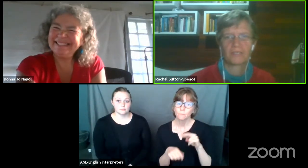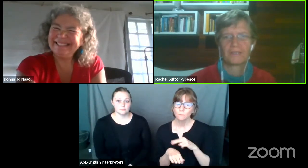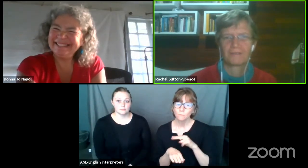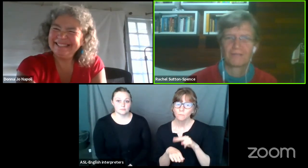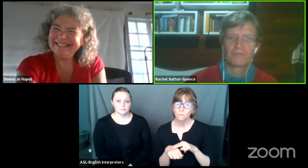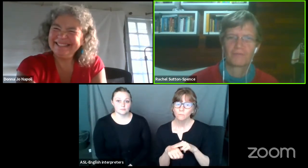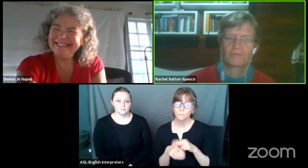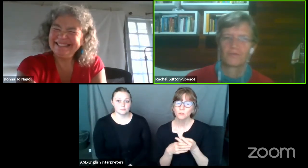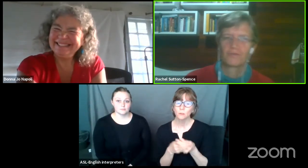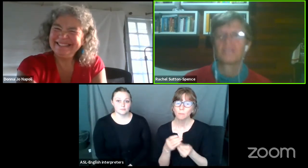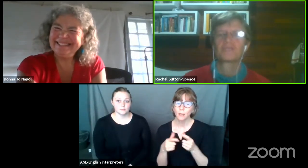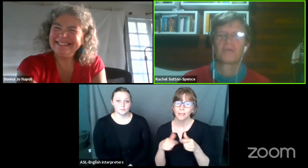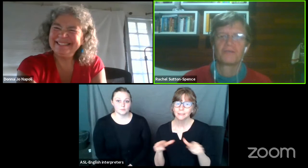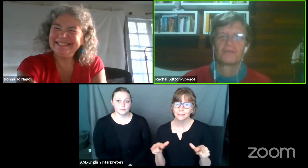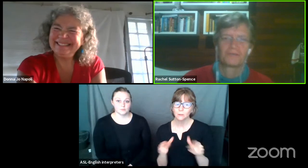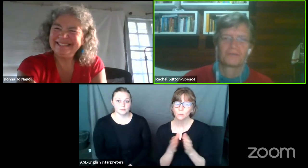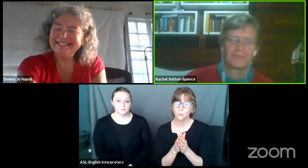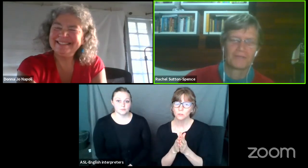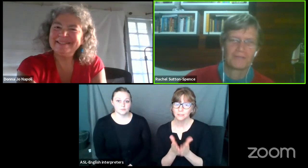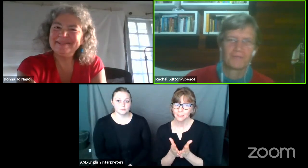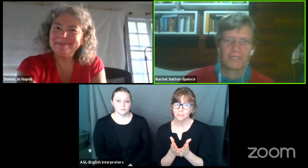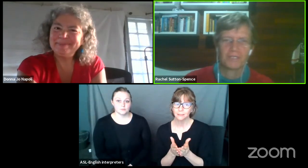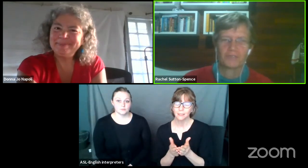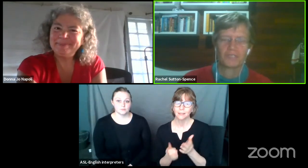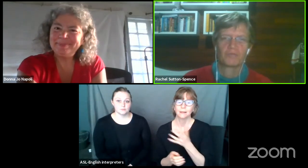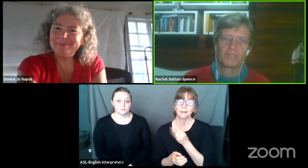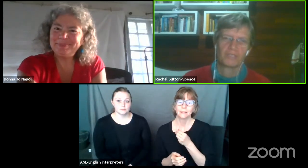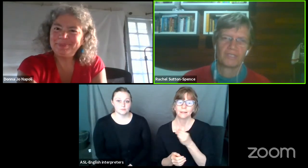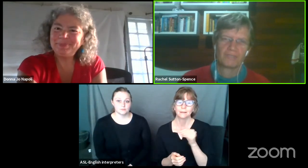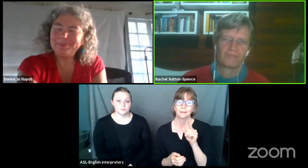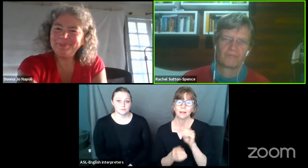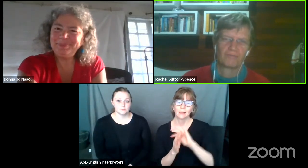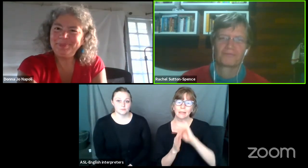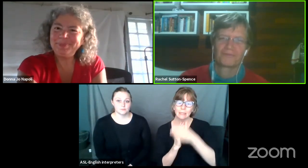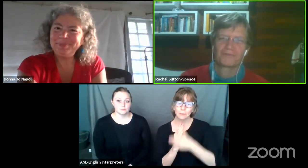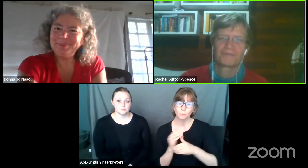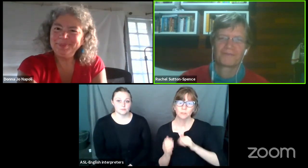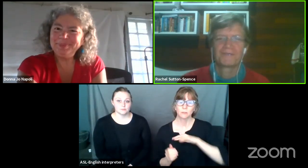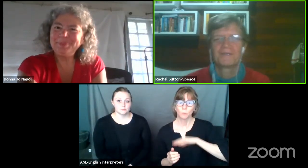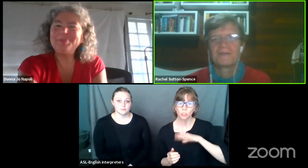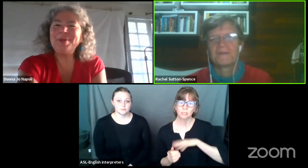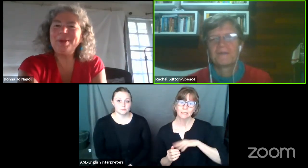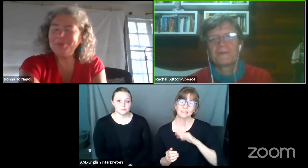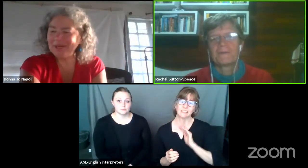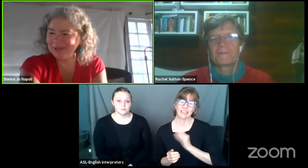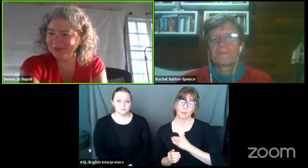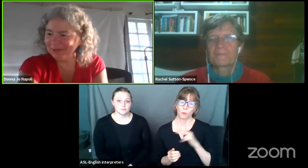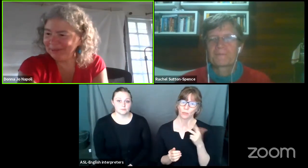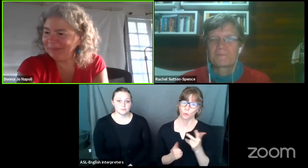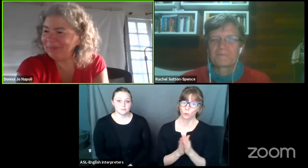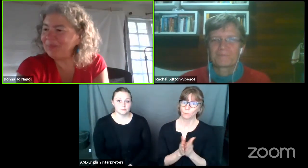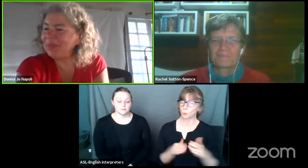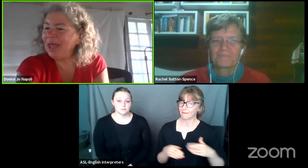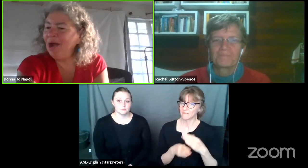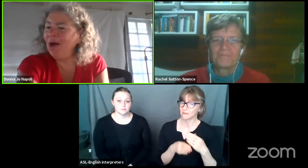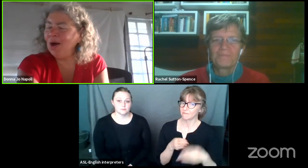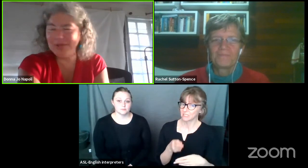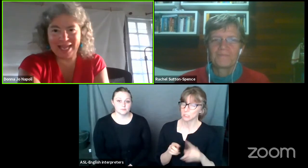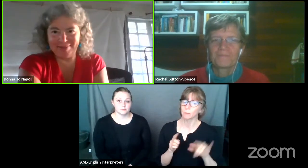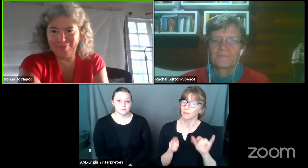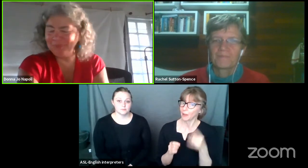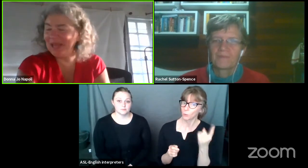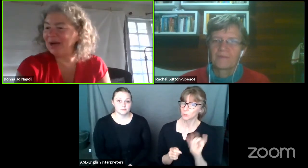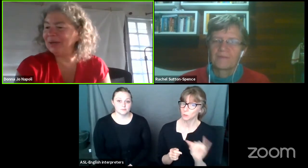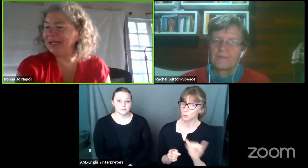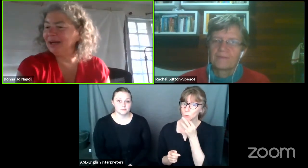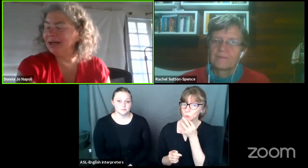text in Libras and Portuguese where you can learn about Libras literature. We just need to finish it off. Wonderful.